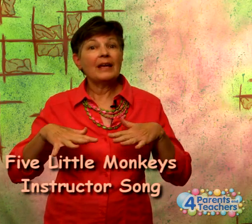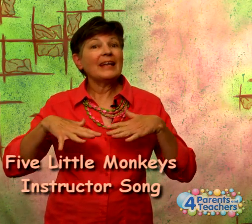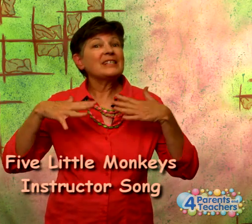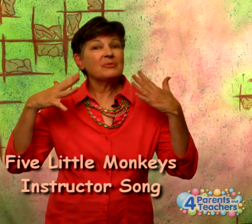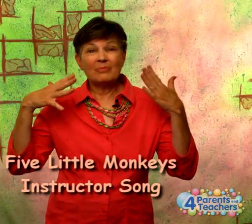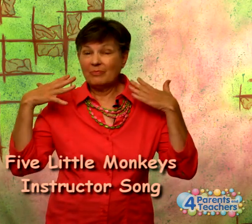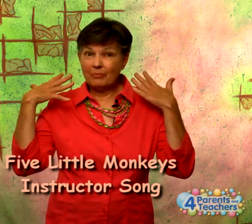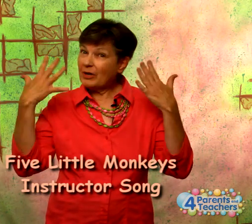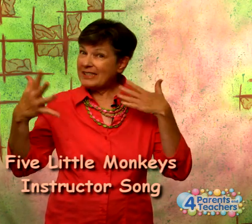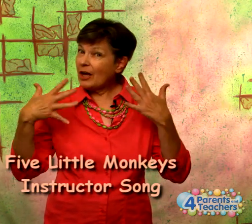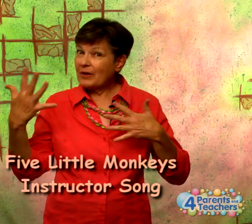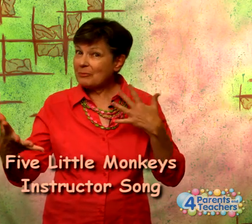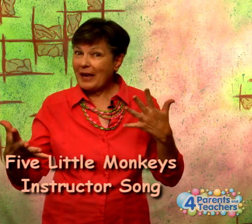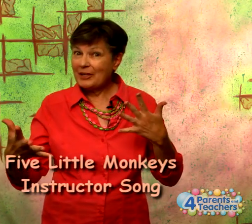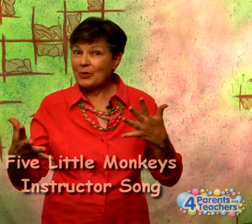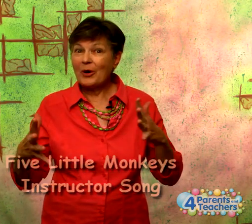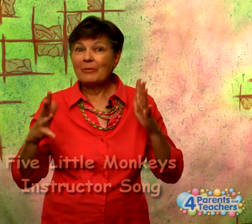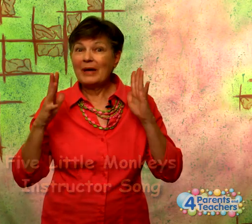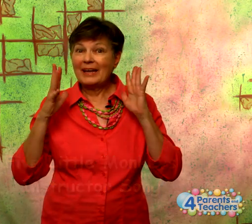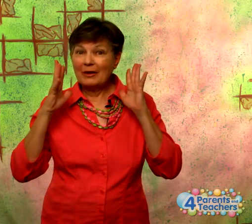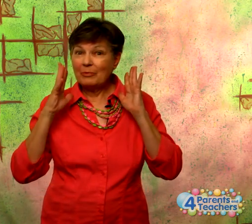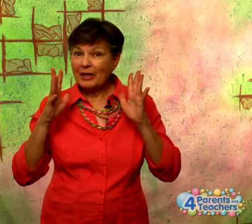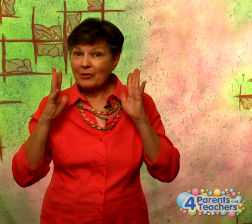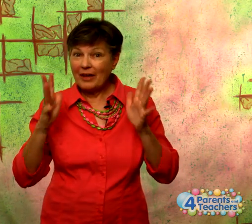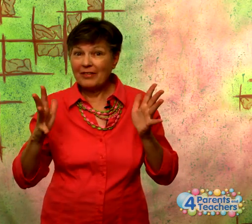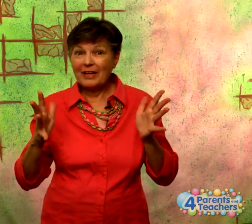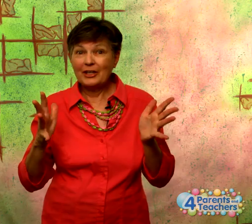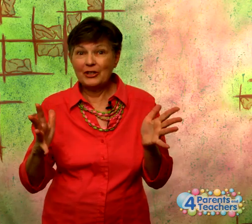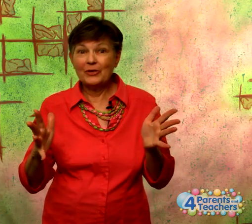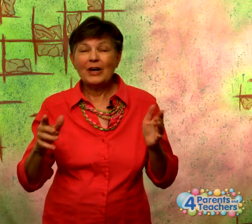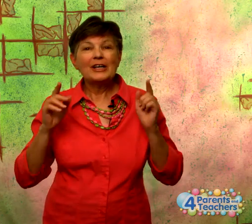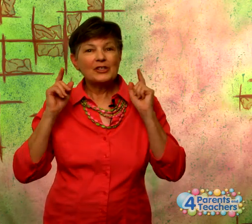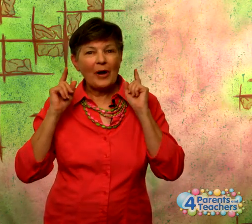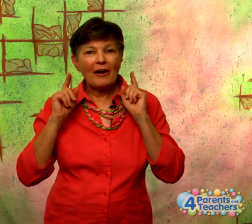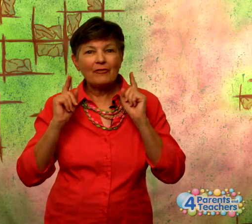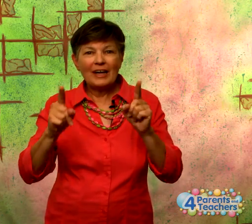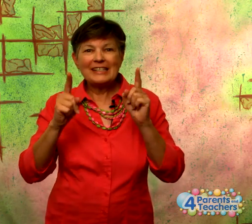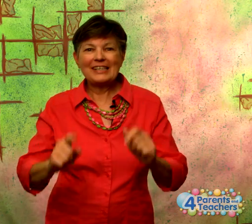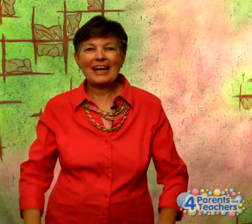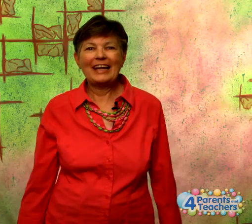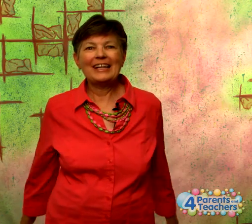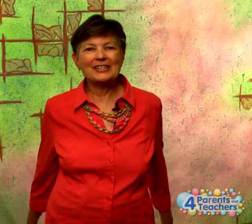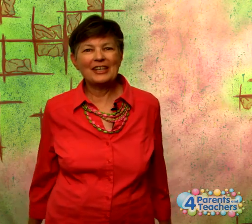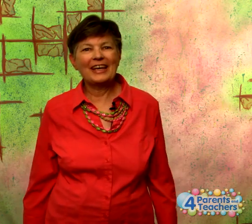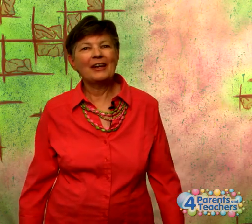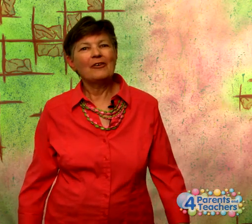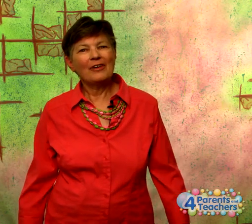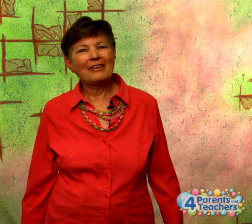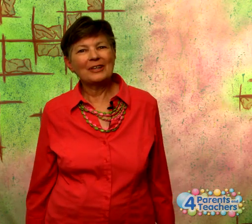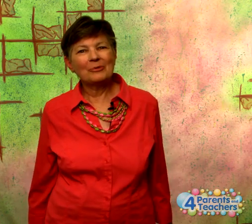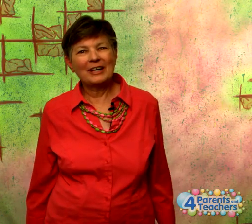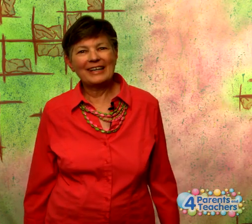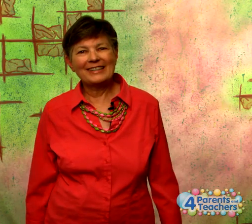It's pretty self-explanatory, but it would be a great thing to do. So have fun signing and singing Five Little Monkeys.